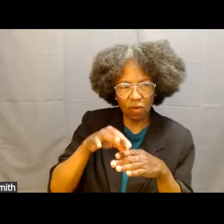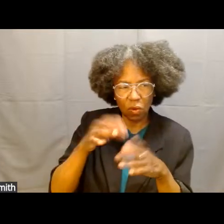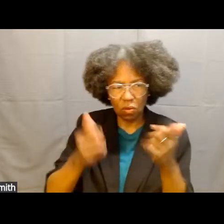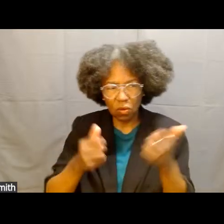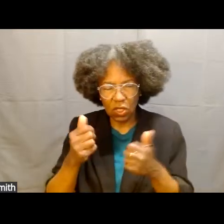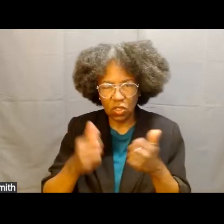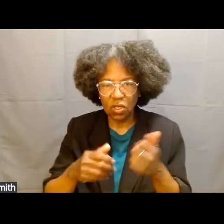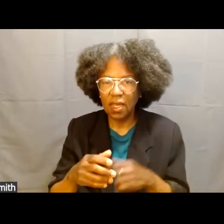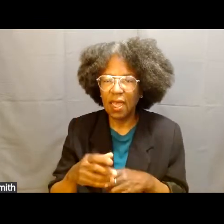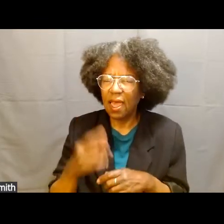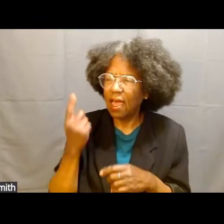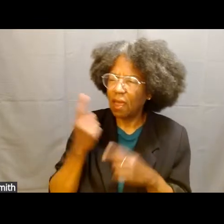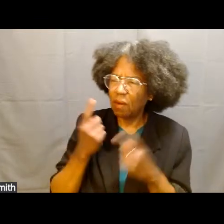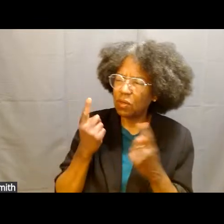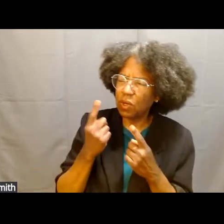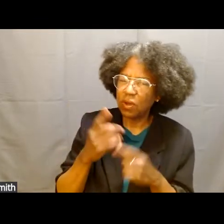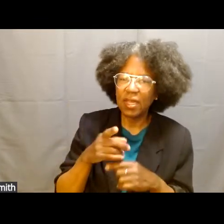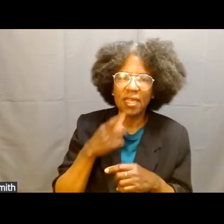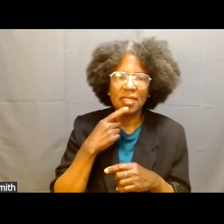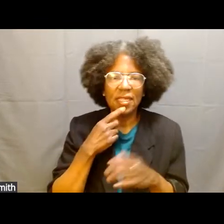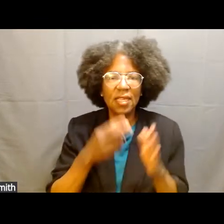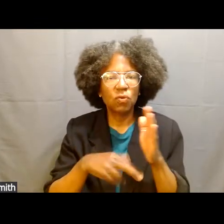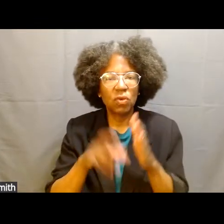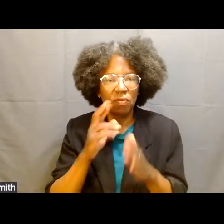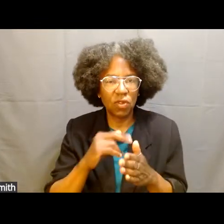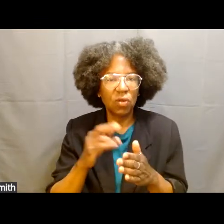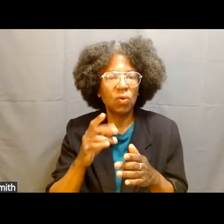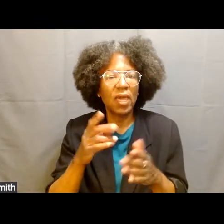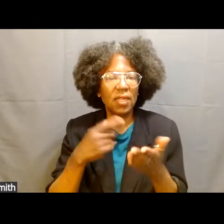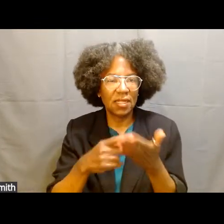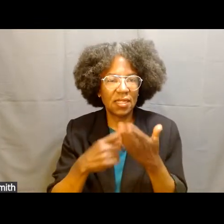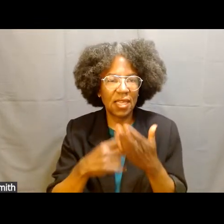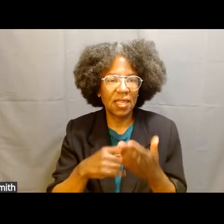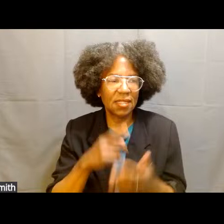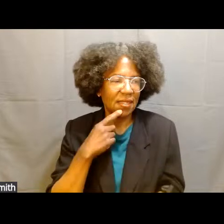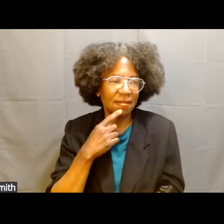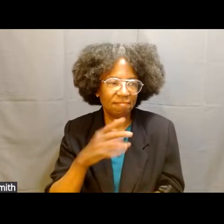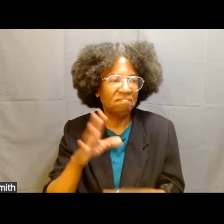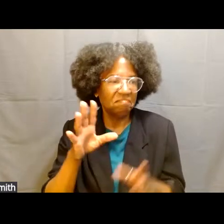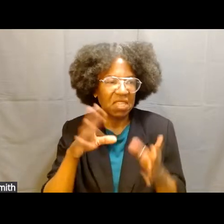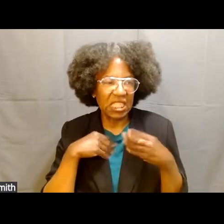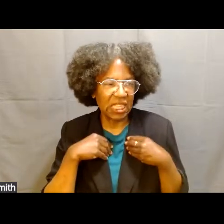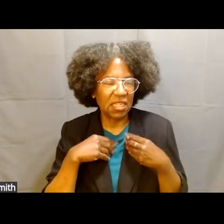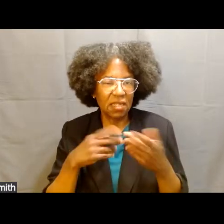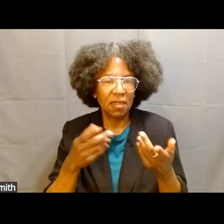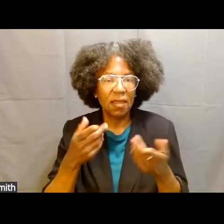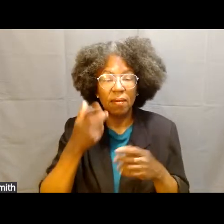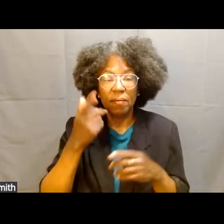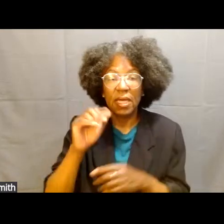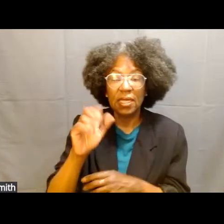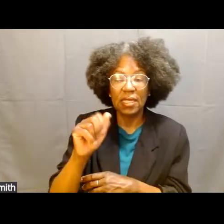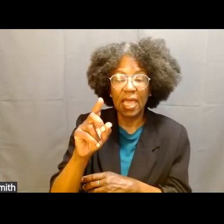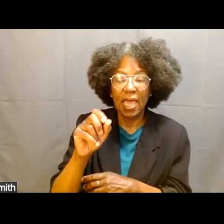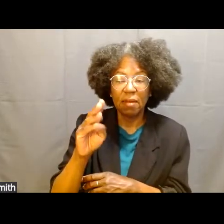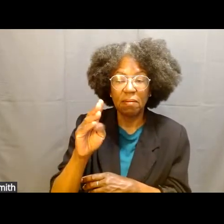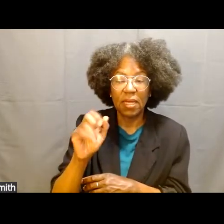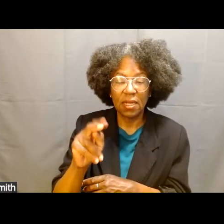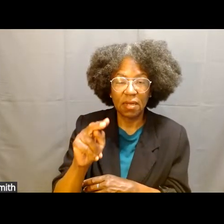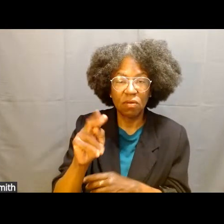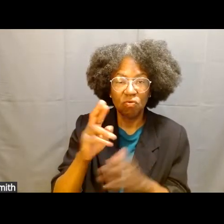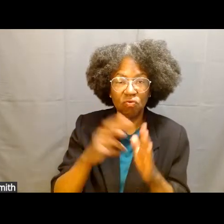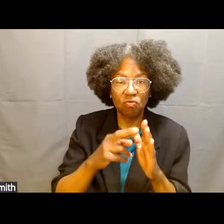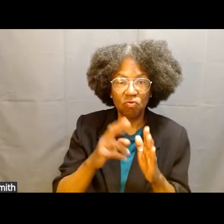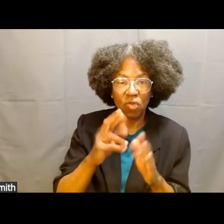it says review and discuss. Consent. It'll Okay, go well, to that's, consent. yeah, that's, Okay, Because admin regs and board policy do the same thing. Yeah,